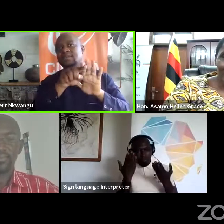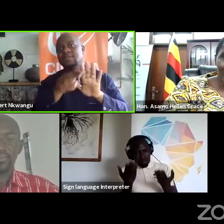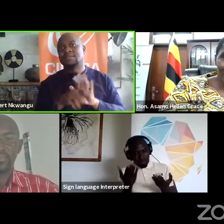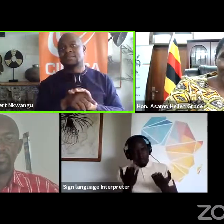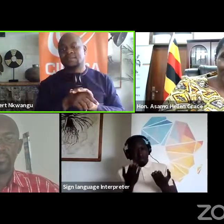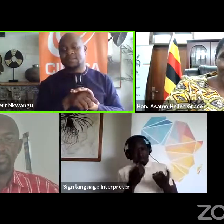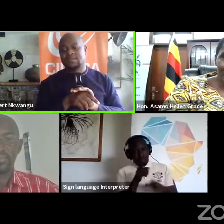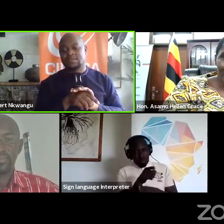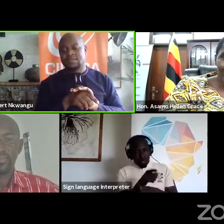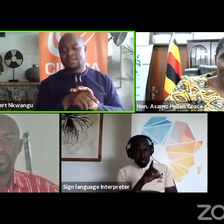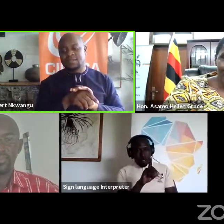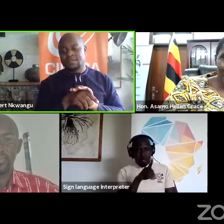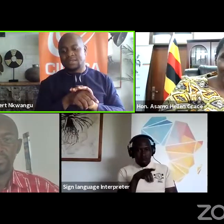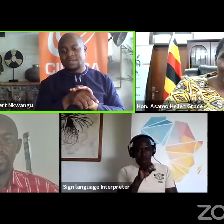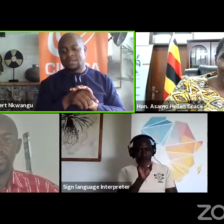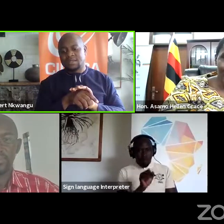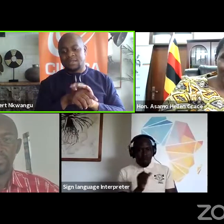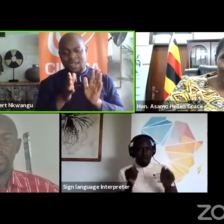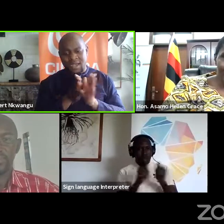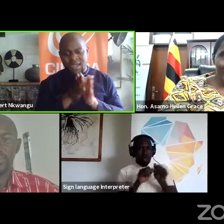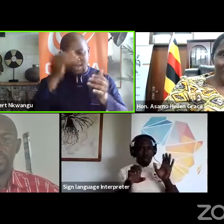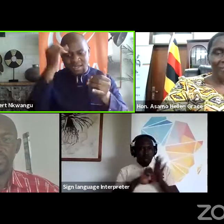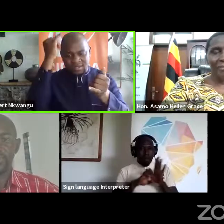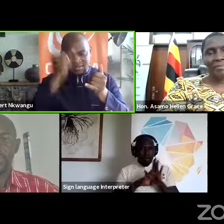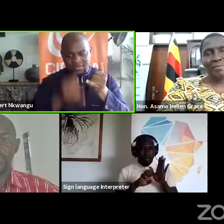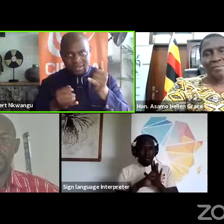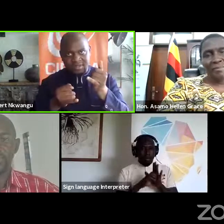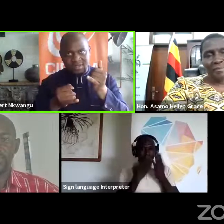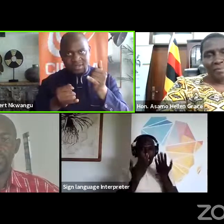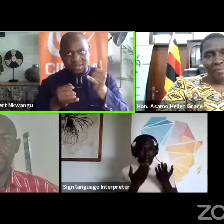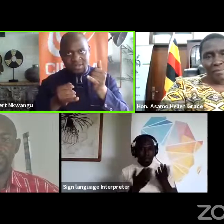DPOs, of course, with evidence-based that they can